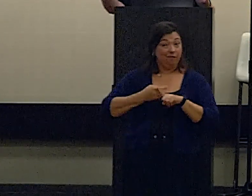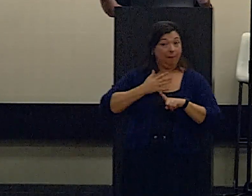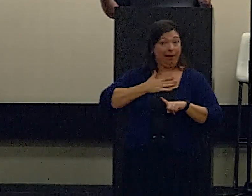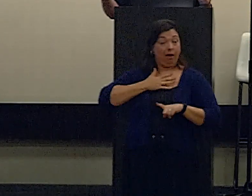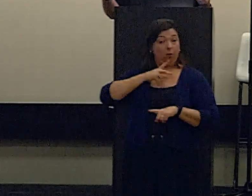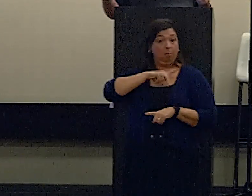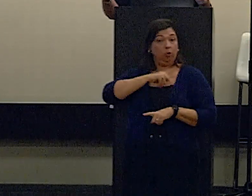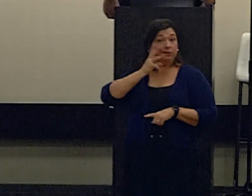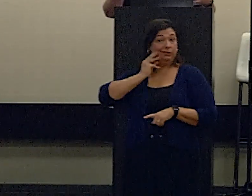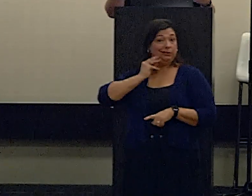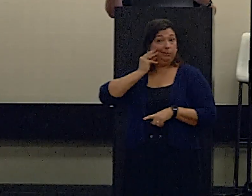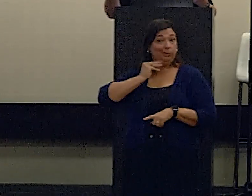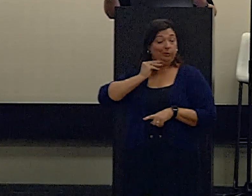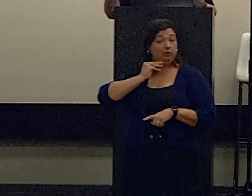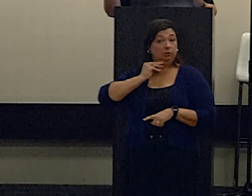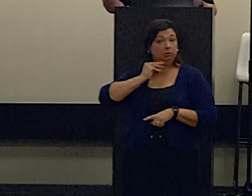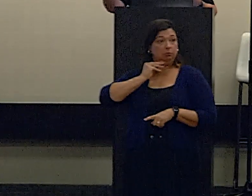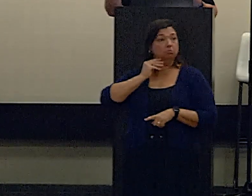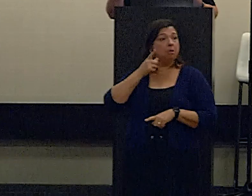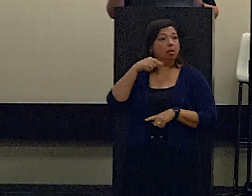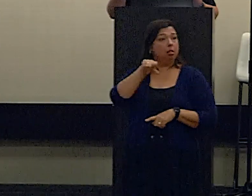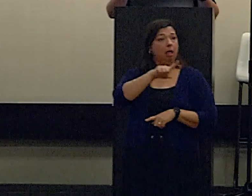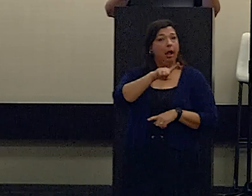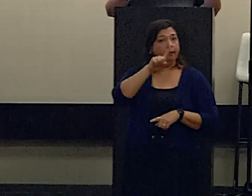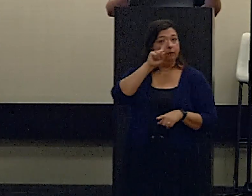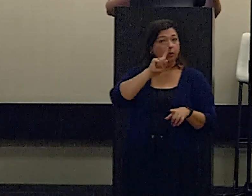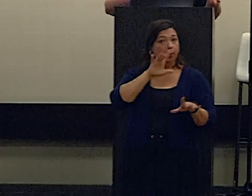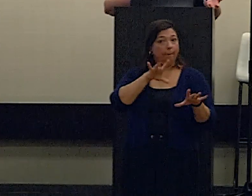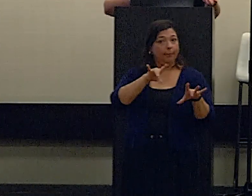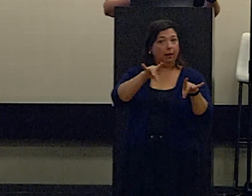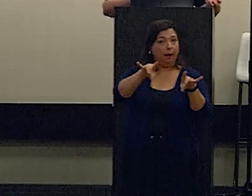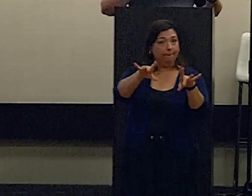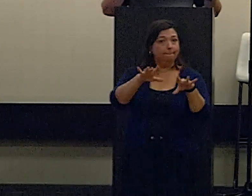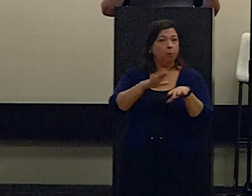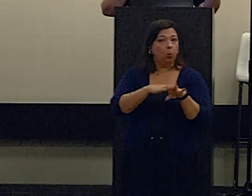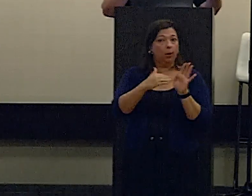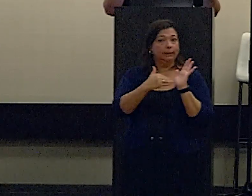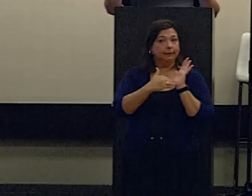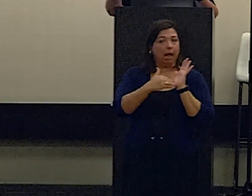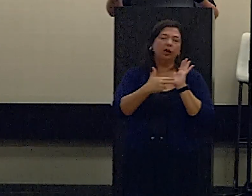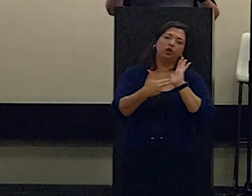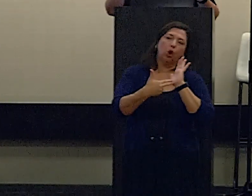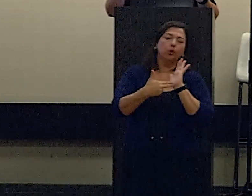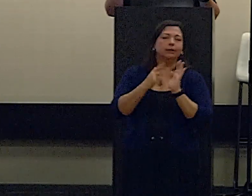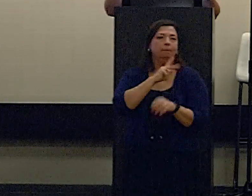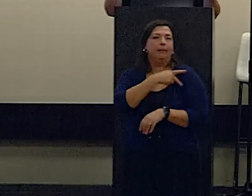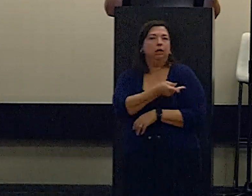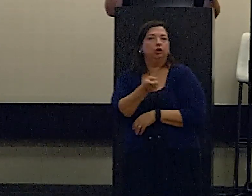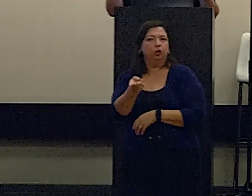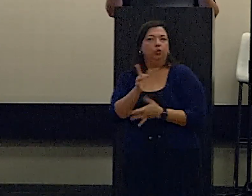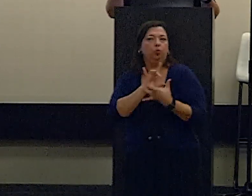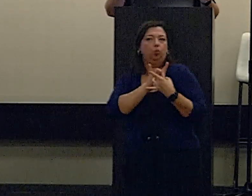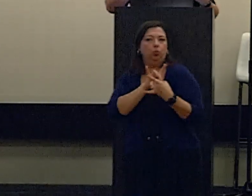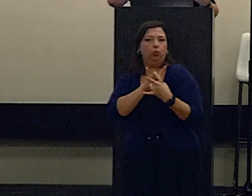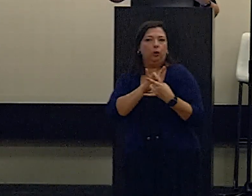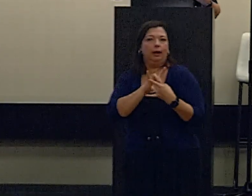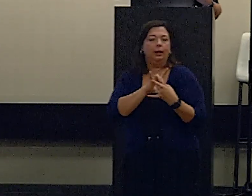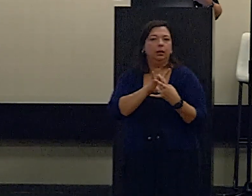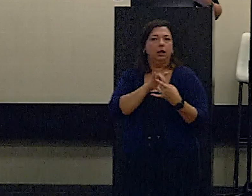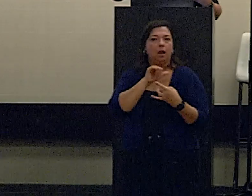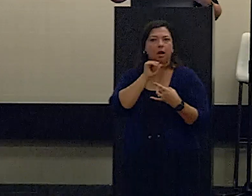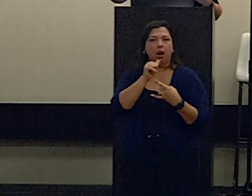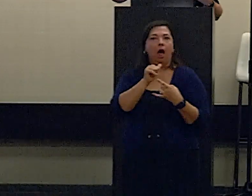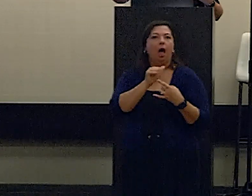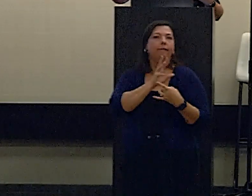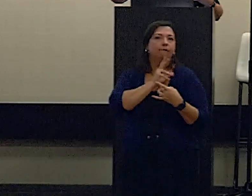personal experiences? Like, a lot of you are picking up on that this is a doctor or nurse and a patient. We're getting those nonverbals